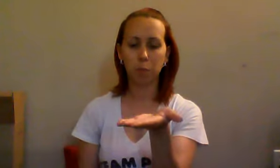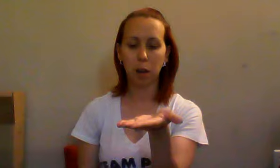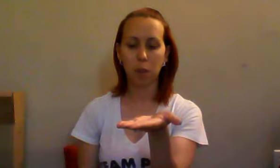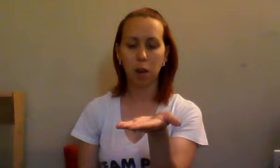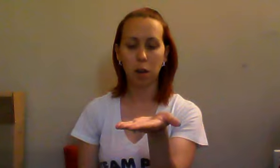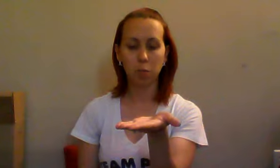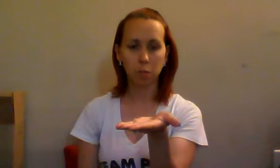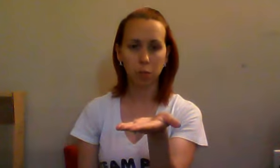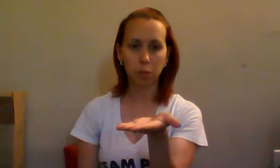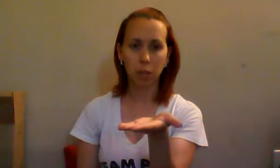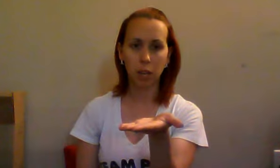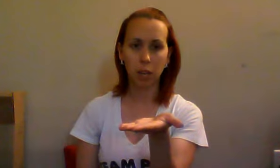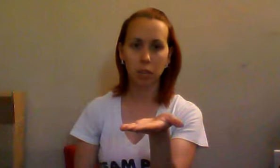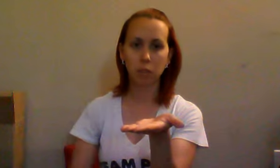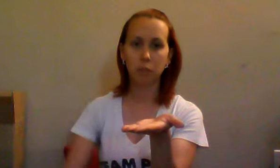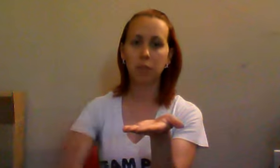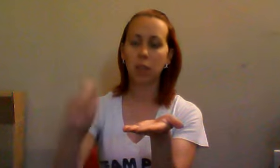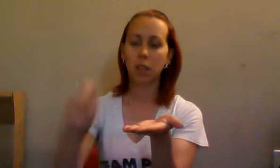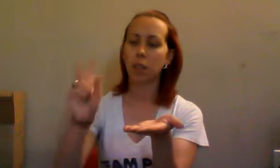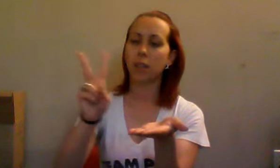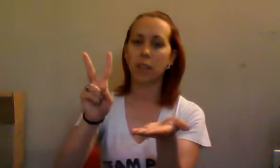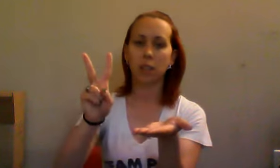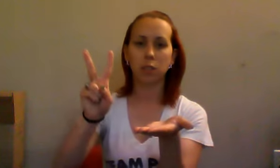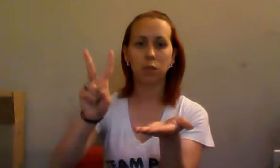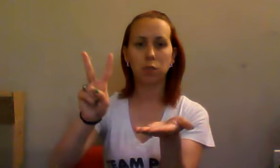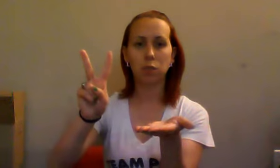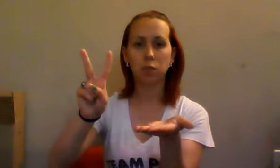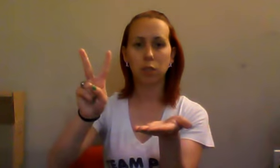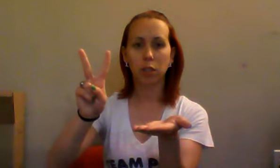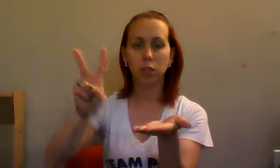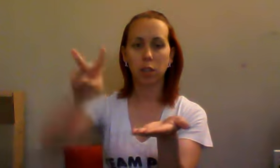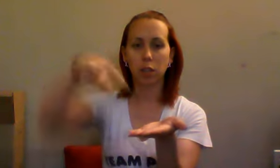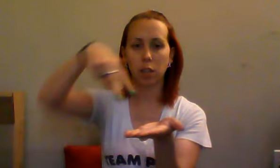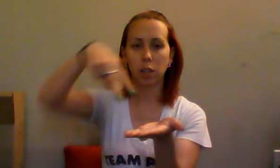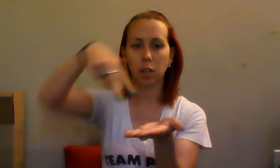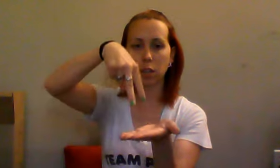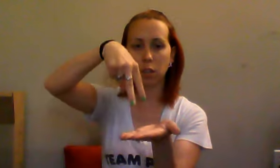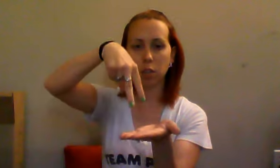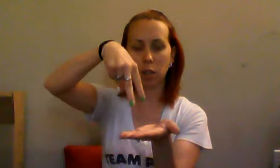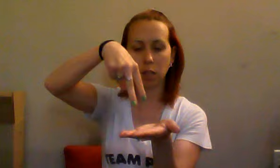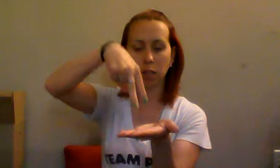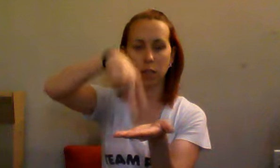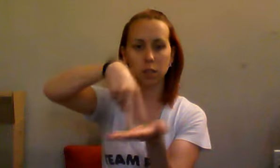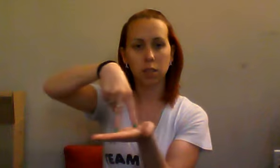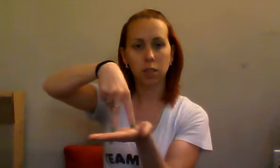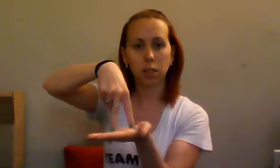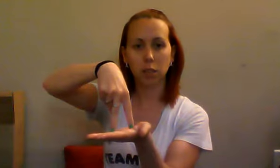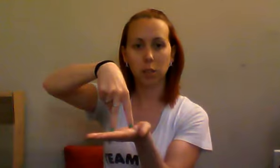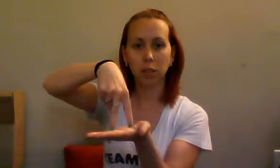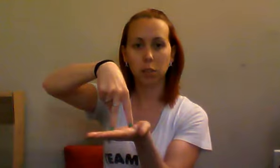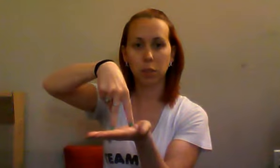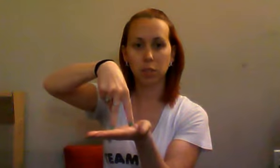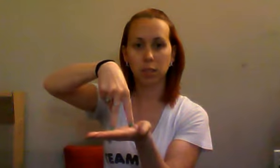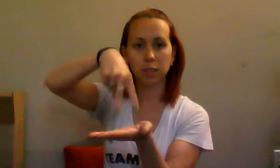palm up with a flat hand, and then two fingers on your other hand creating legs, and then you make a little person that